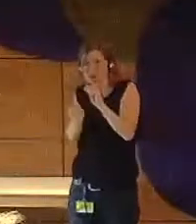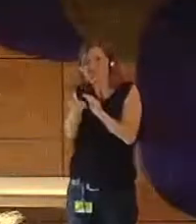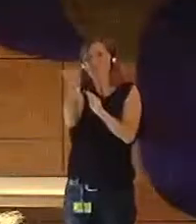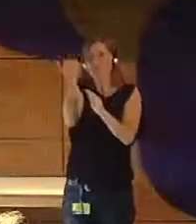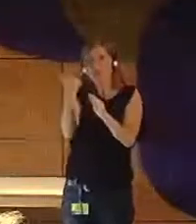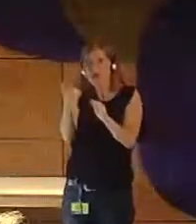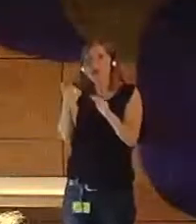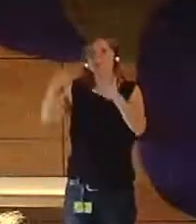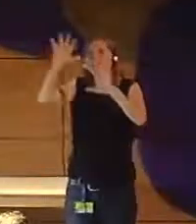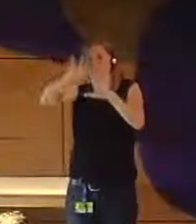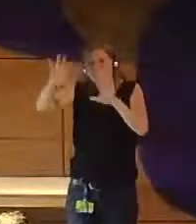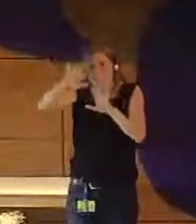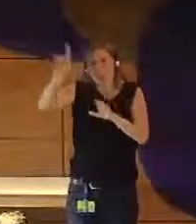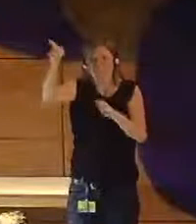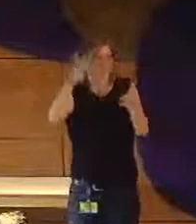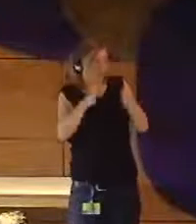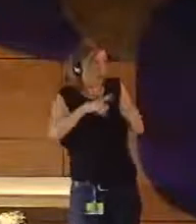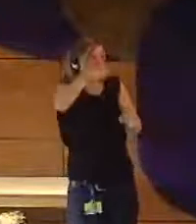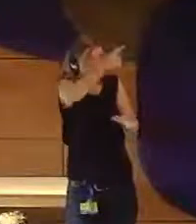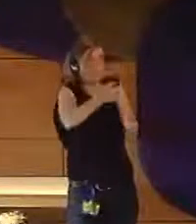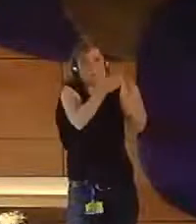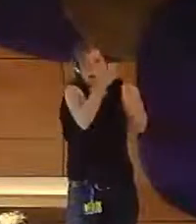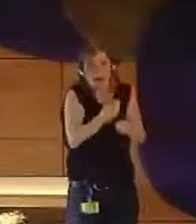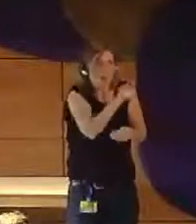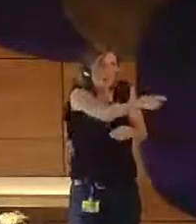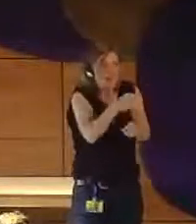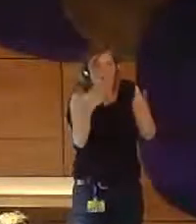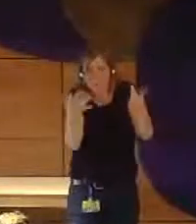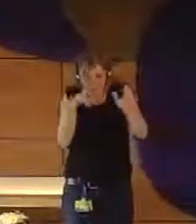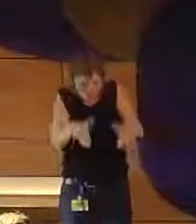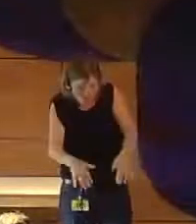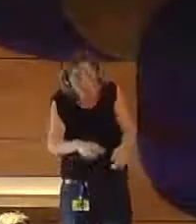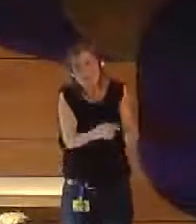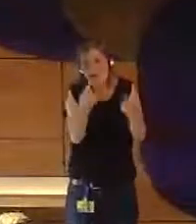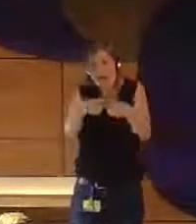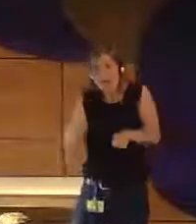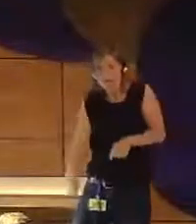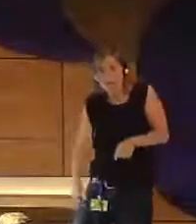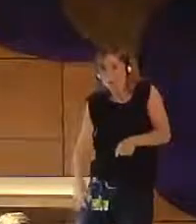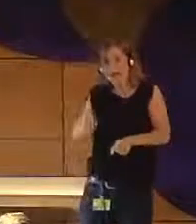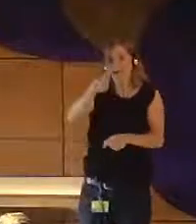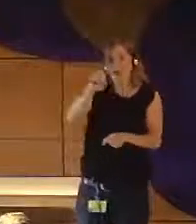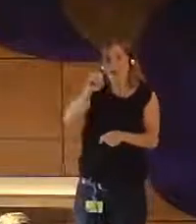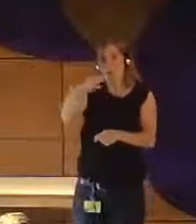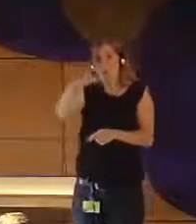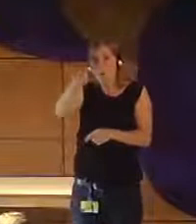runish, Mercian Rohan on the other ankle. And thank you very much. Dankeschön.